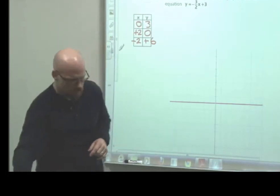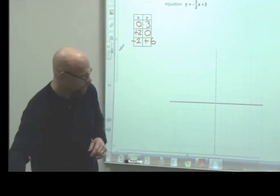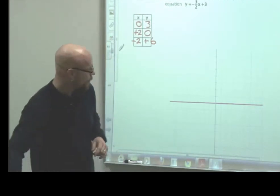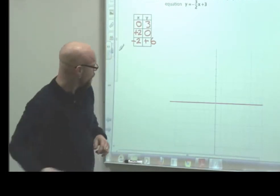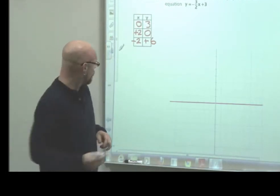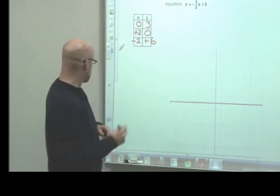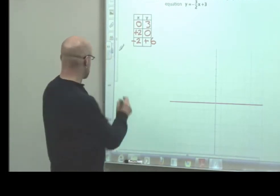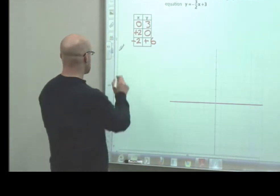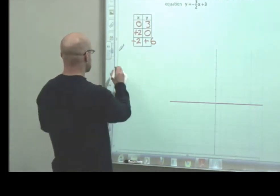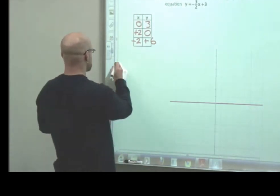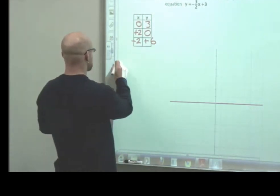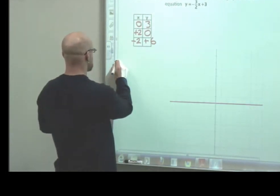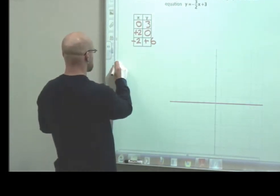have communication.